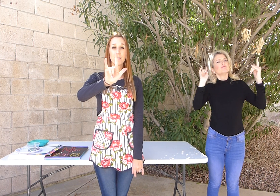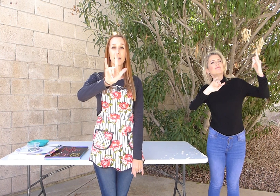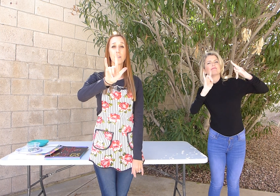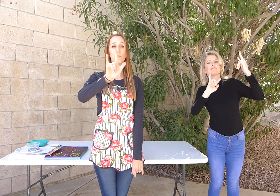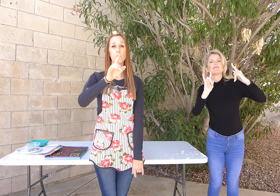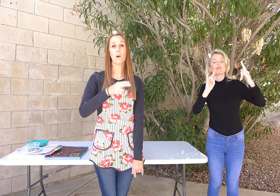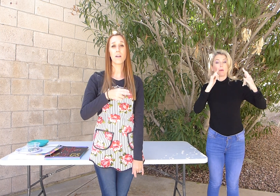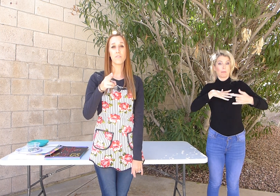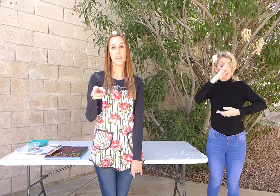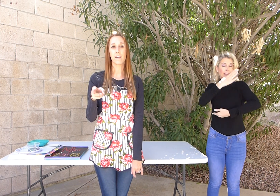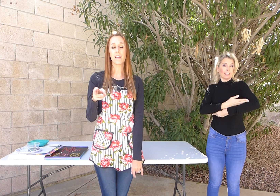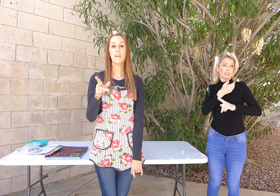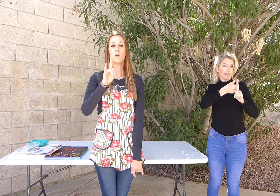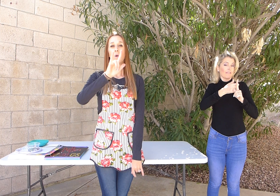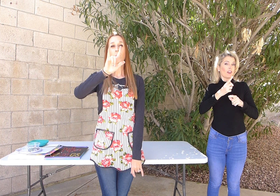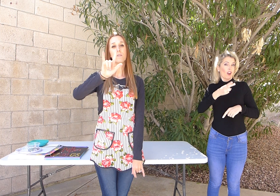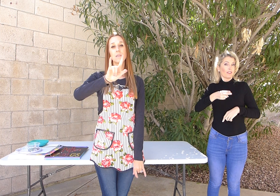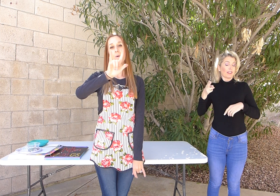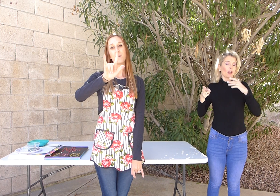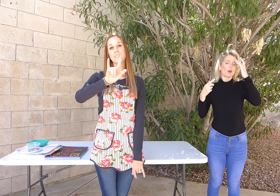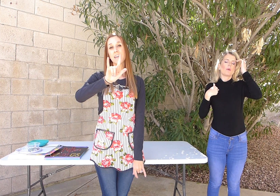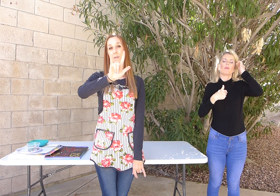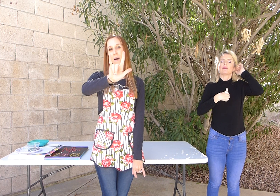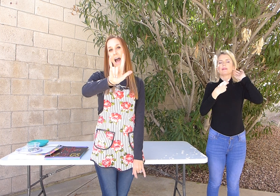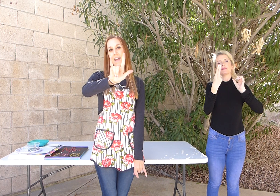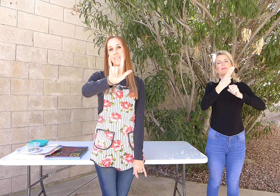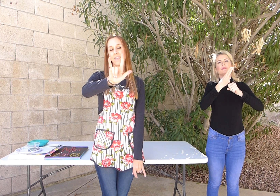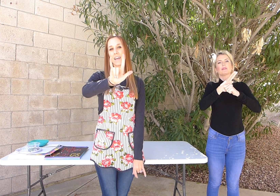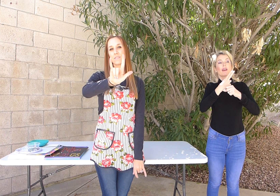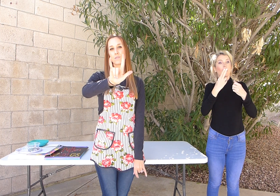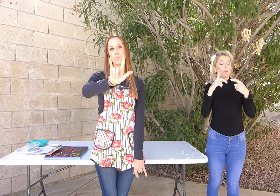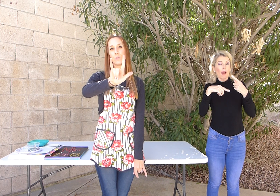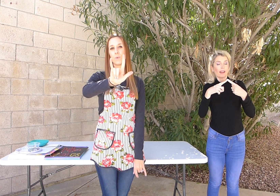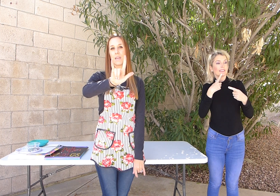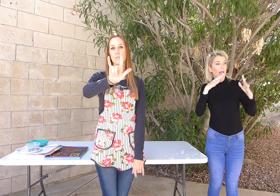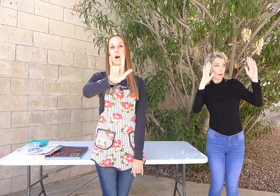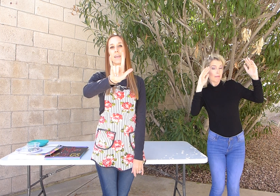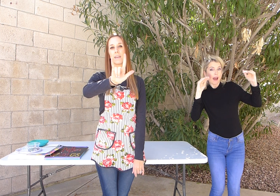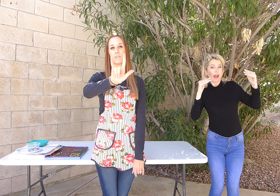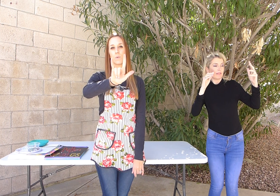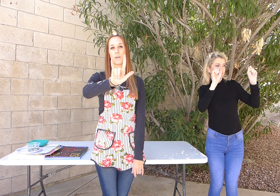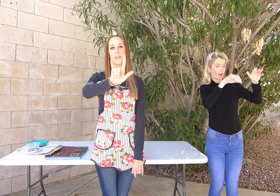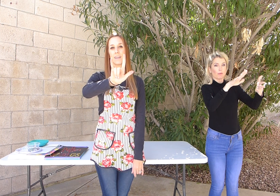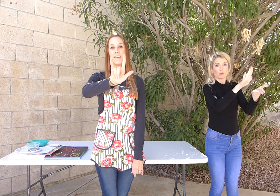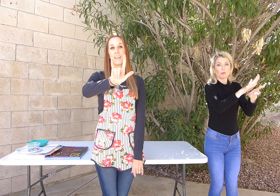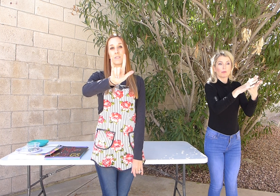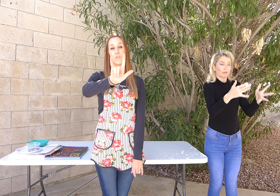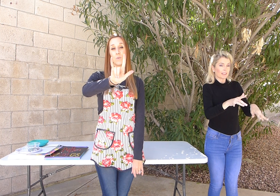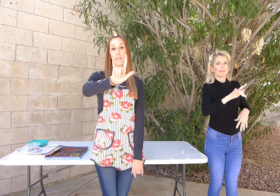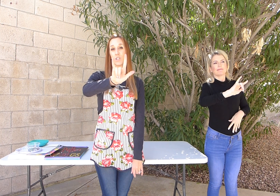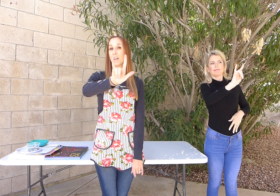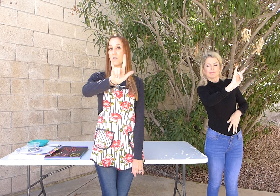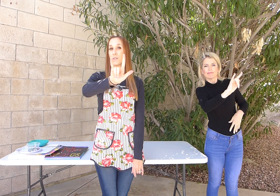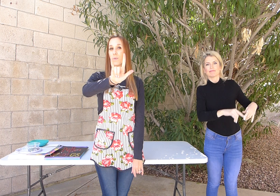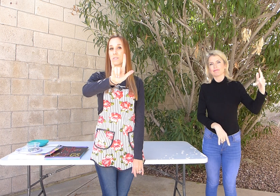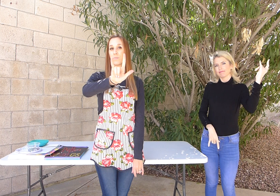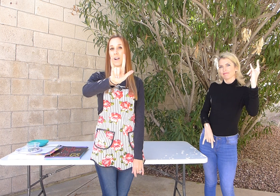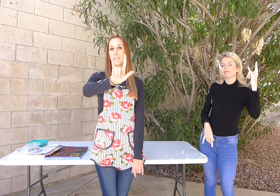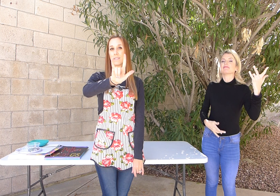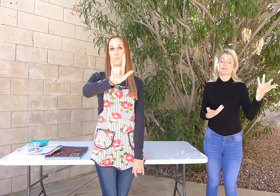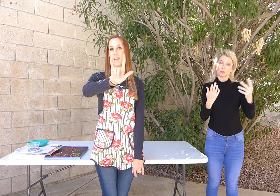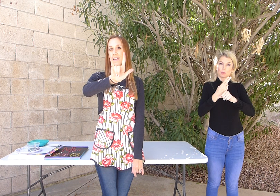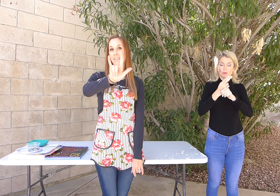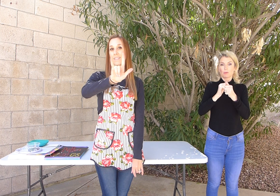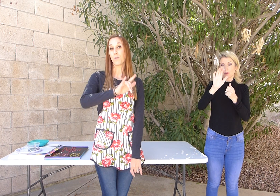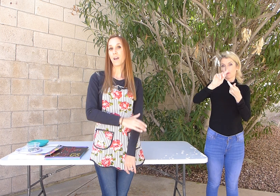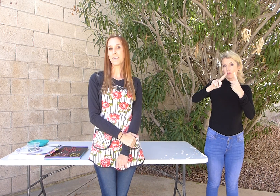with my son who's hard of hearing, we use it when we say goodbye, like at school when he's walking into the building. So if you want to try and use it with some